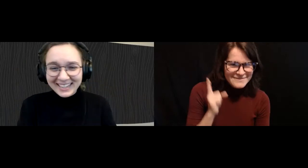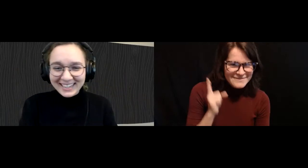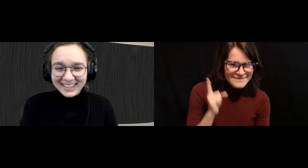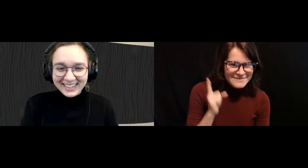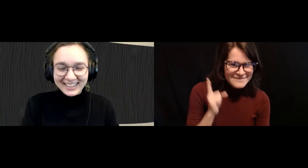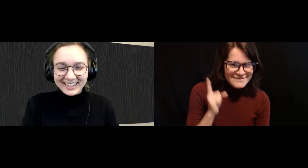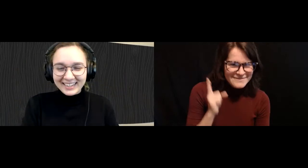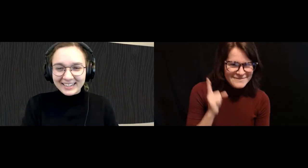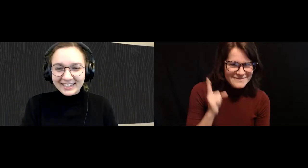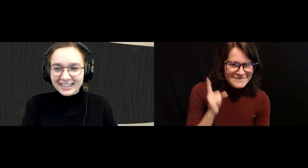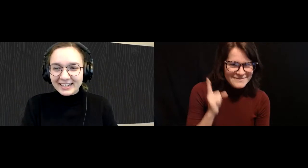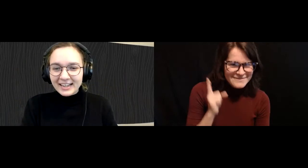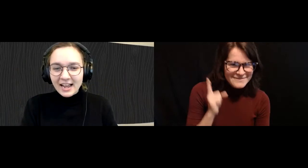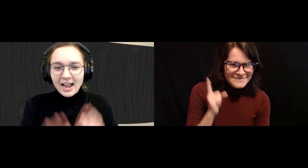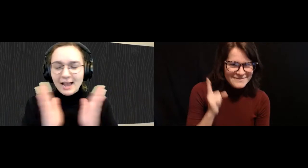Let's all do the wave.